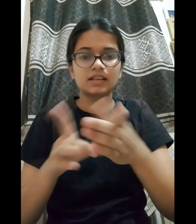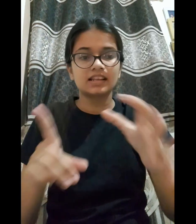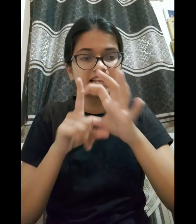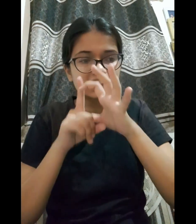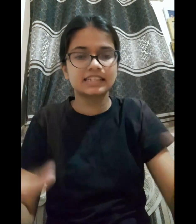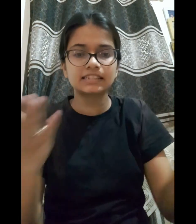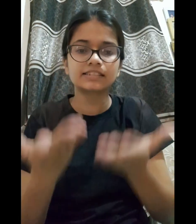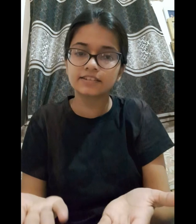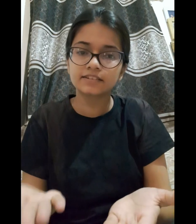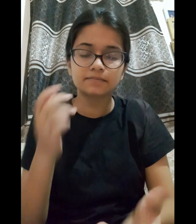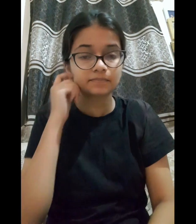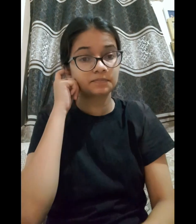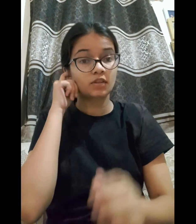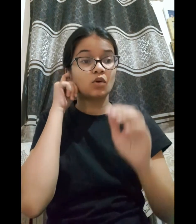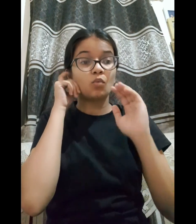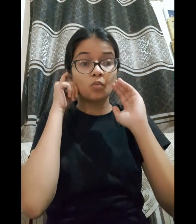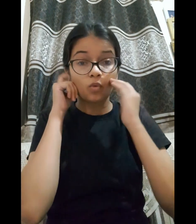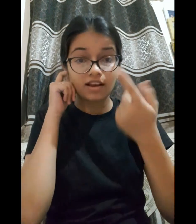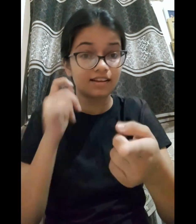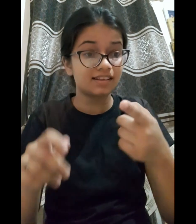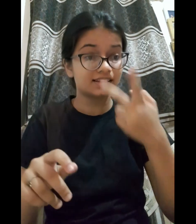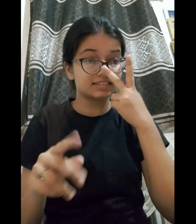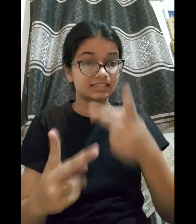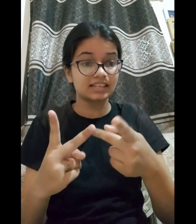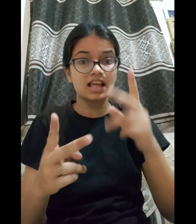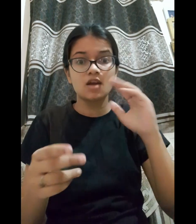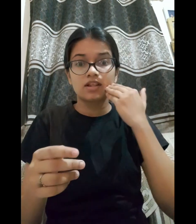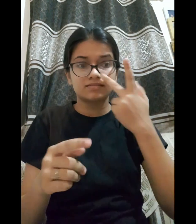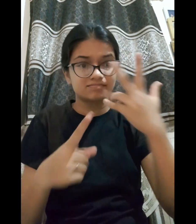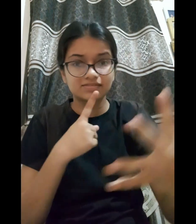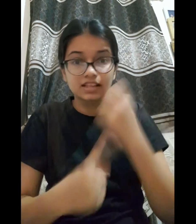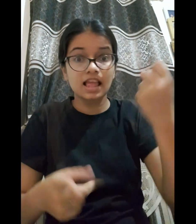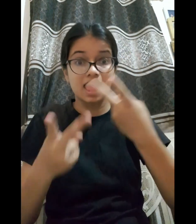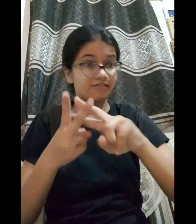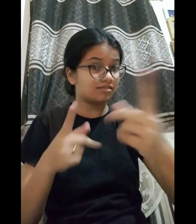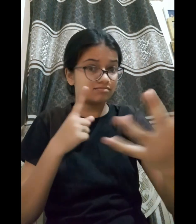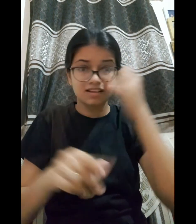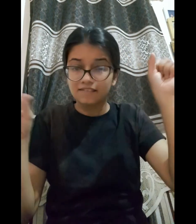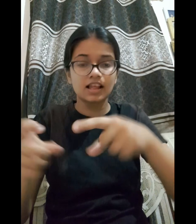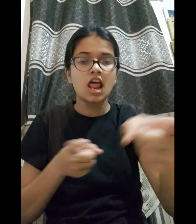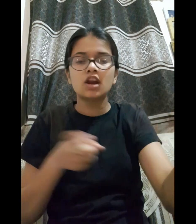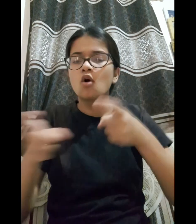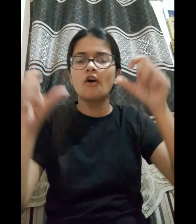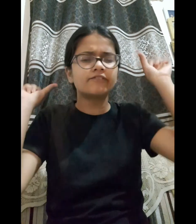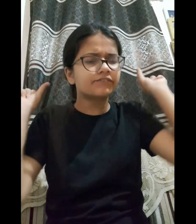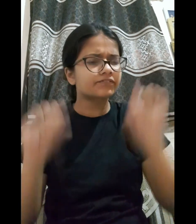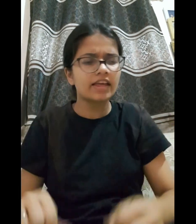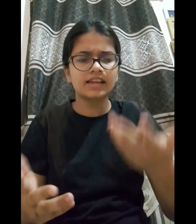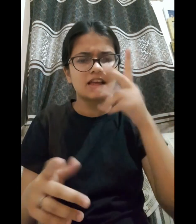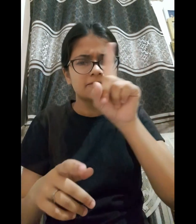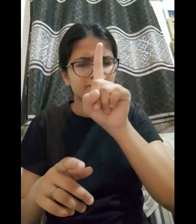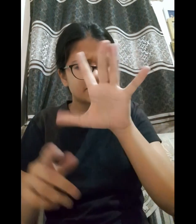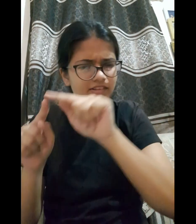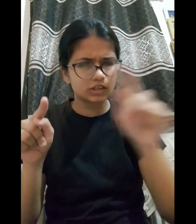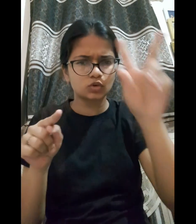anticipate. Unless you anticipate this, you will not be able to control the disease. In 15 to 20%,